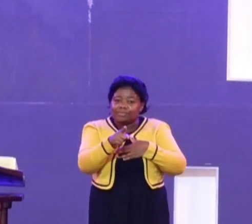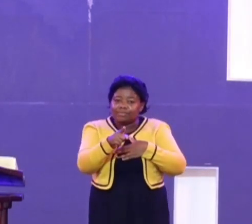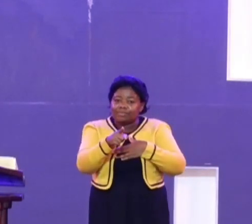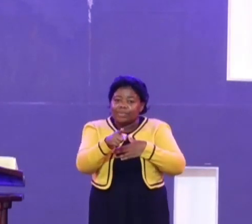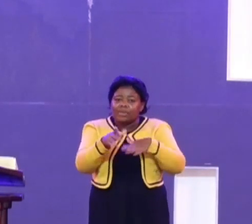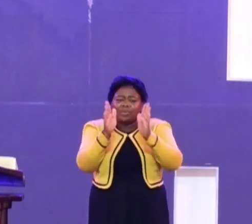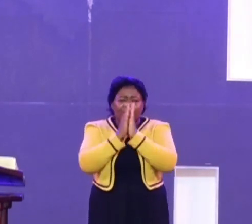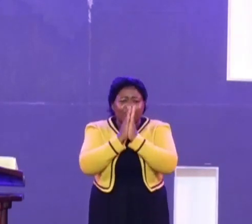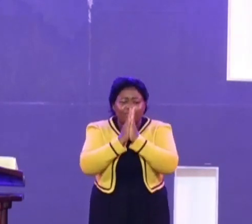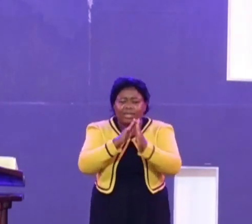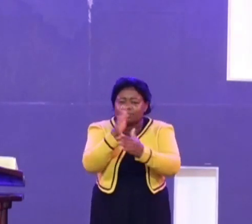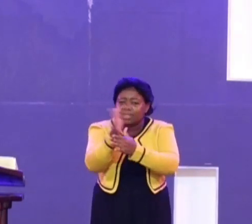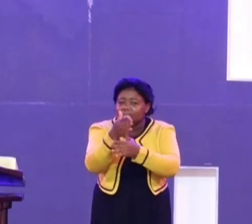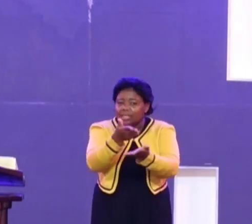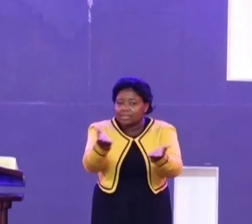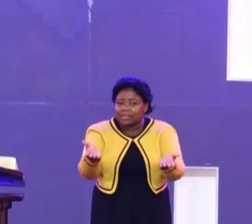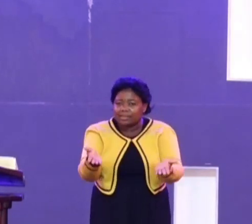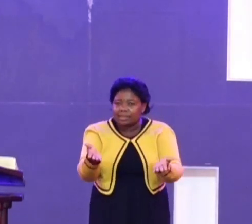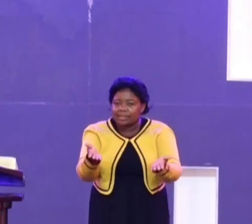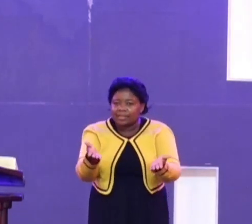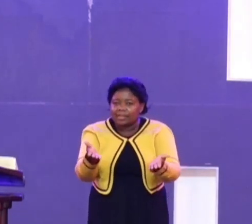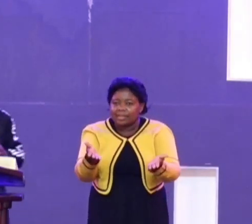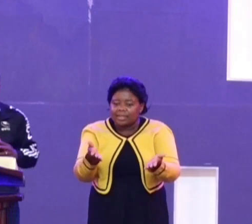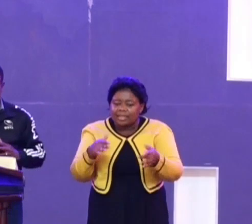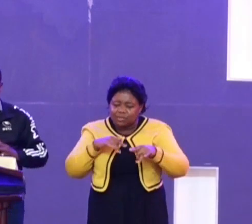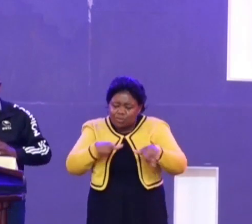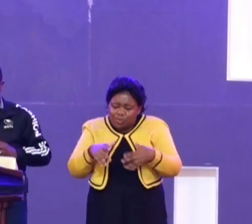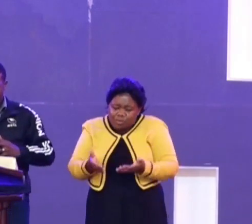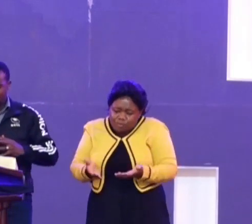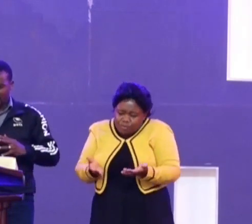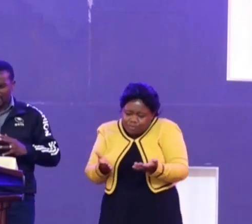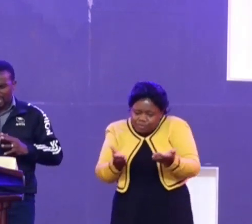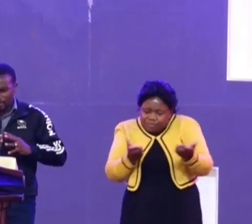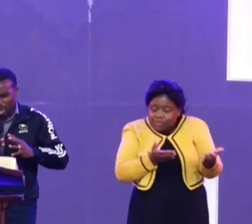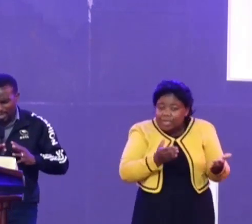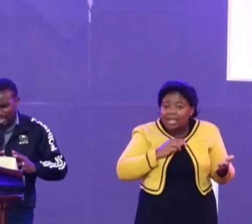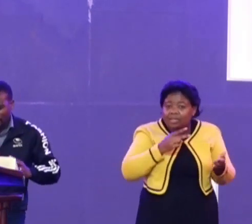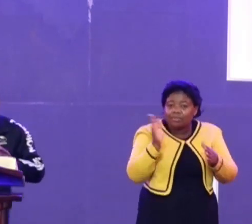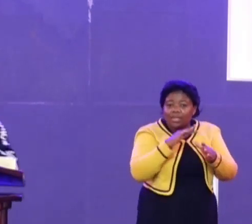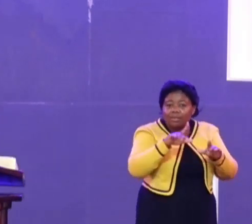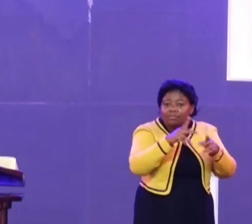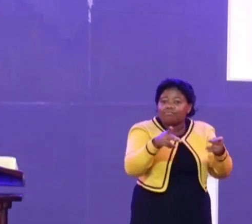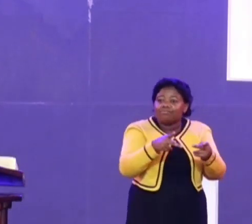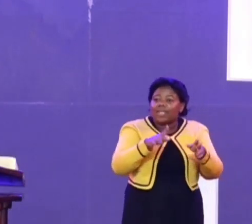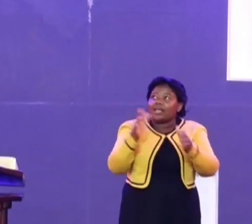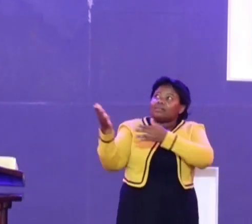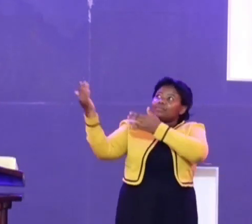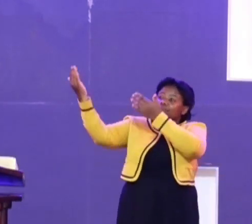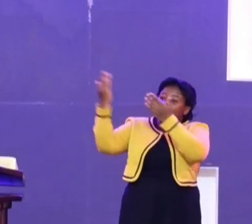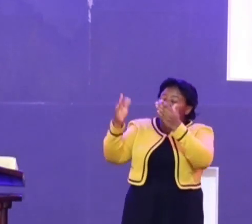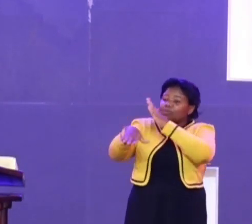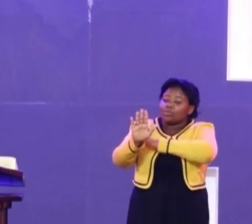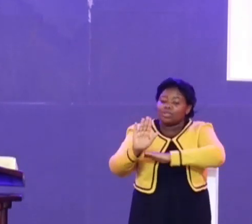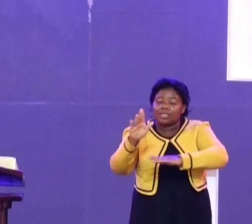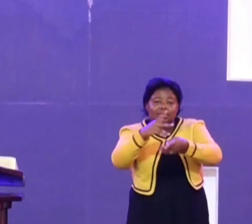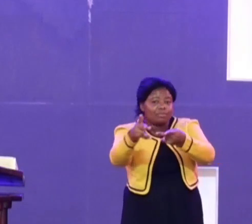Tusabanga abawereza. We are praying as ministers. Tuzayo mu chifochi cha that it takes back to our position. Ne mukama na ye muje mu kifochi. And also brings back the